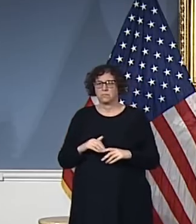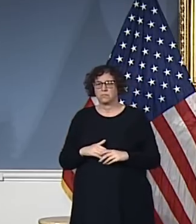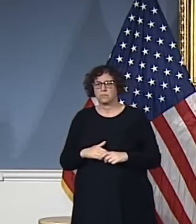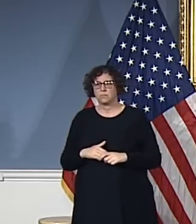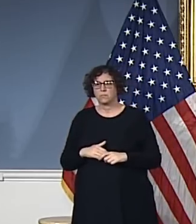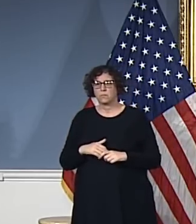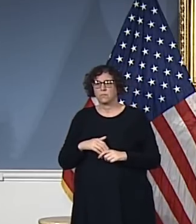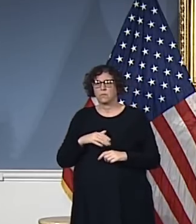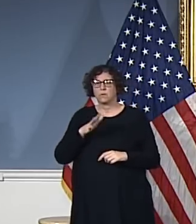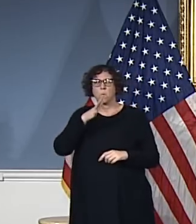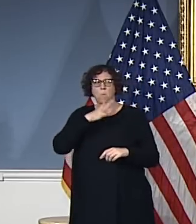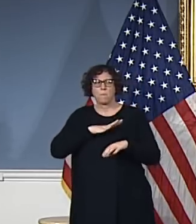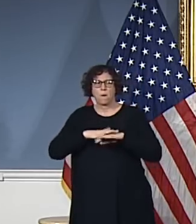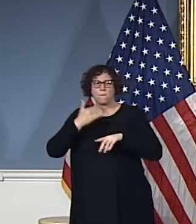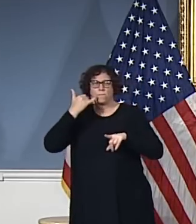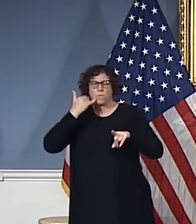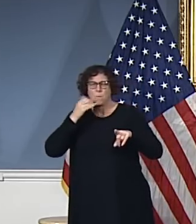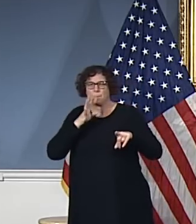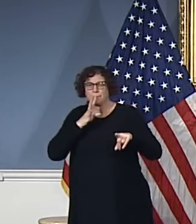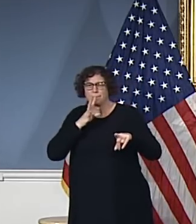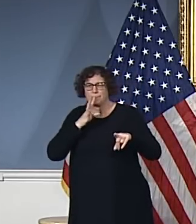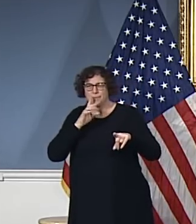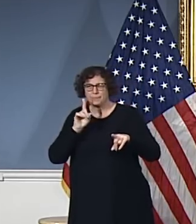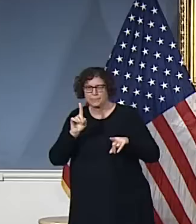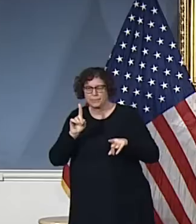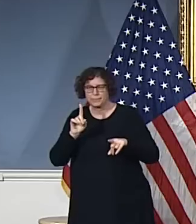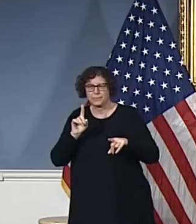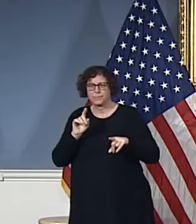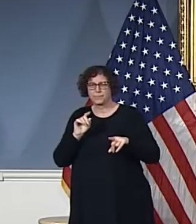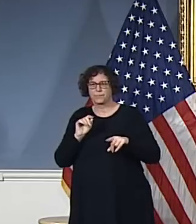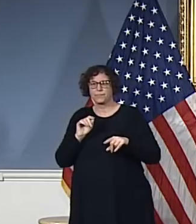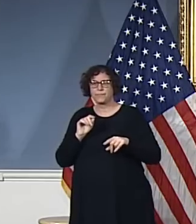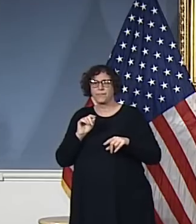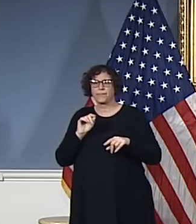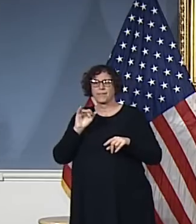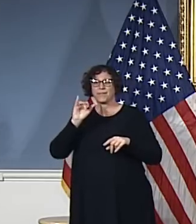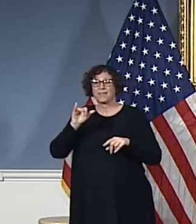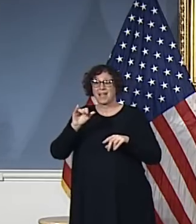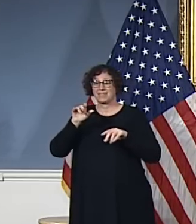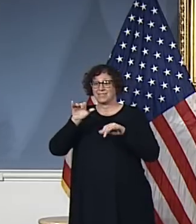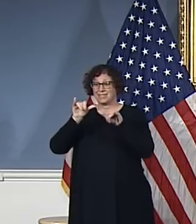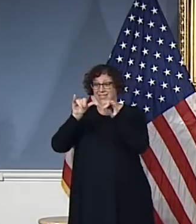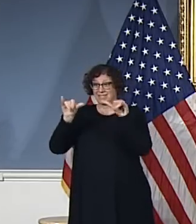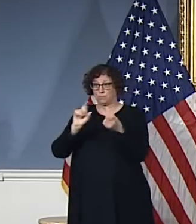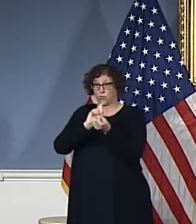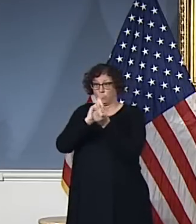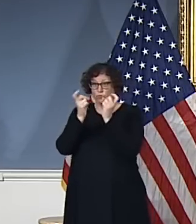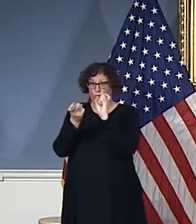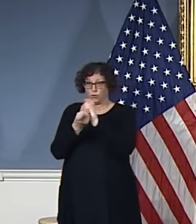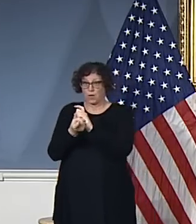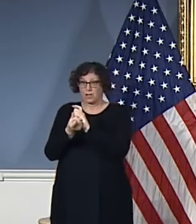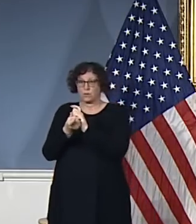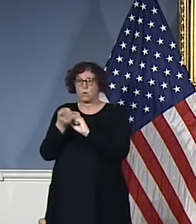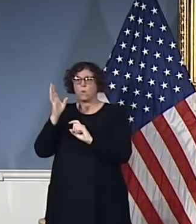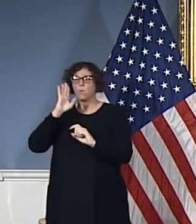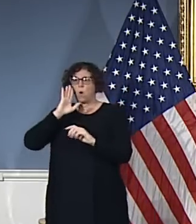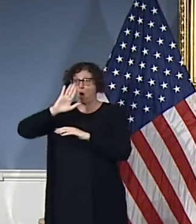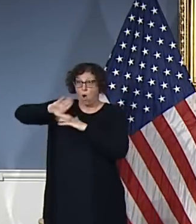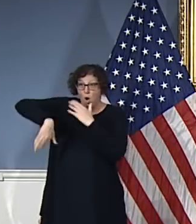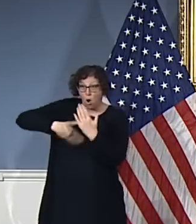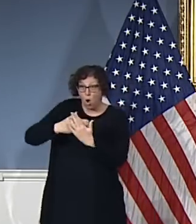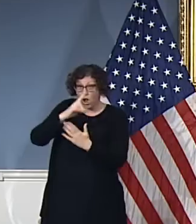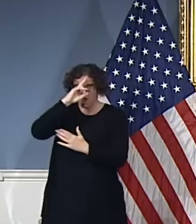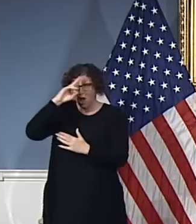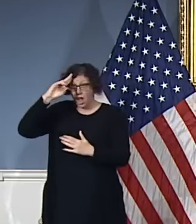hospitals facilities, or are we starting at Jacoby only? Thank you, Amanda. All of our hospitals will have